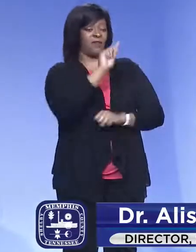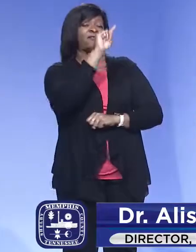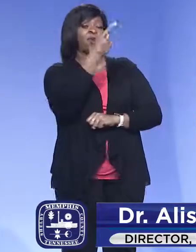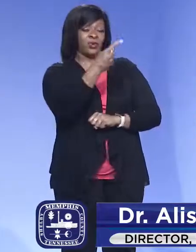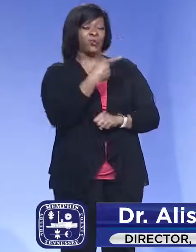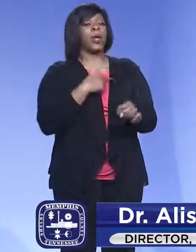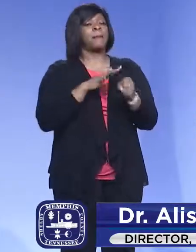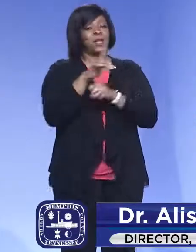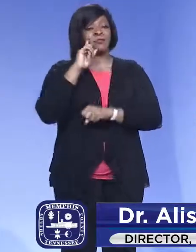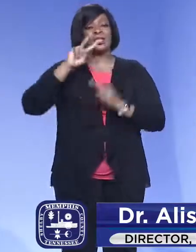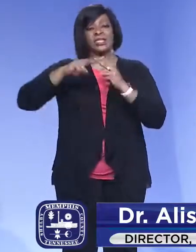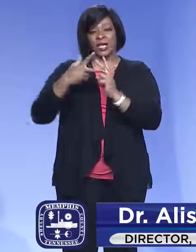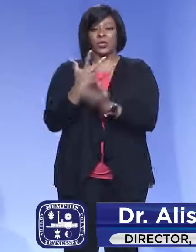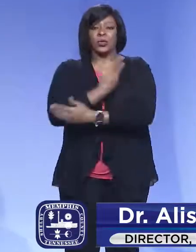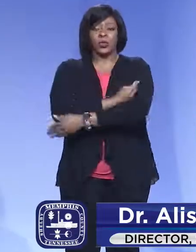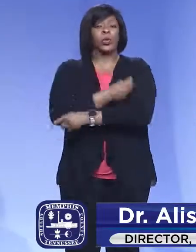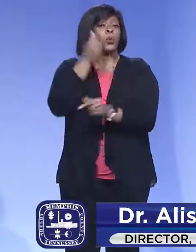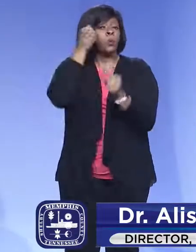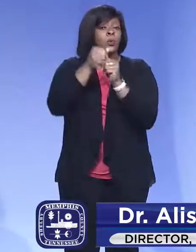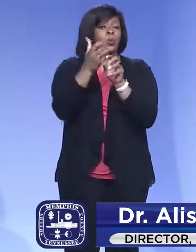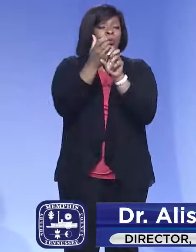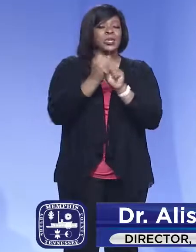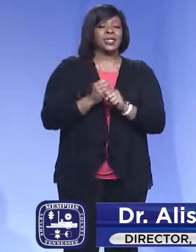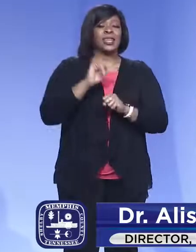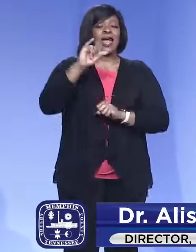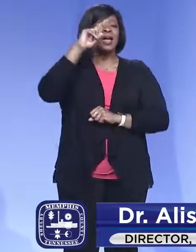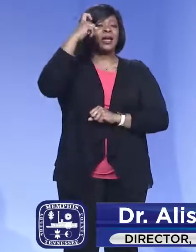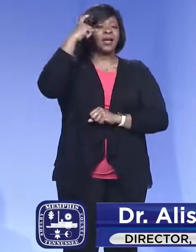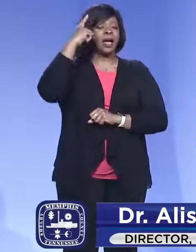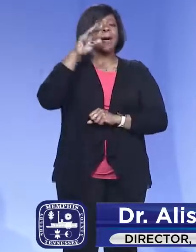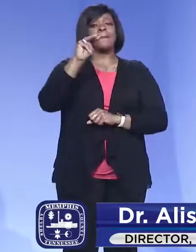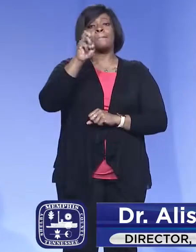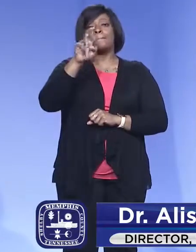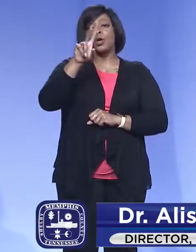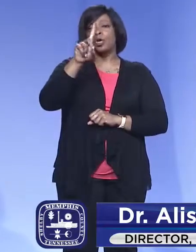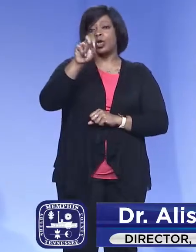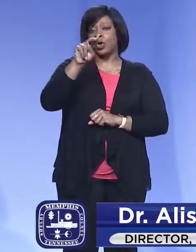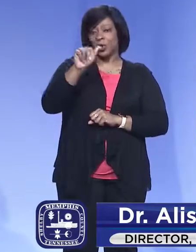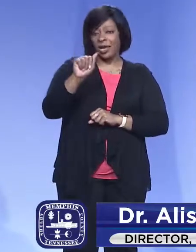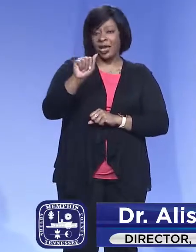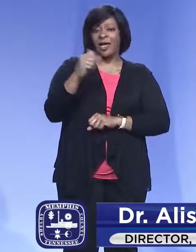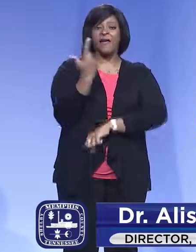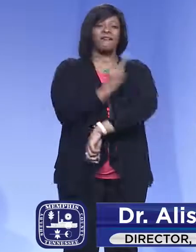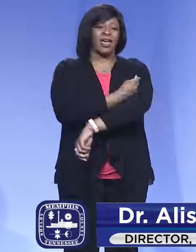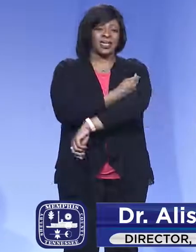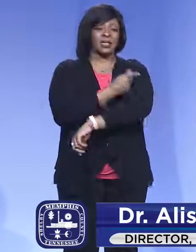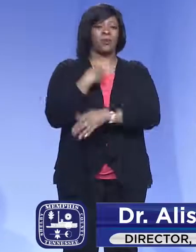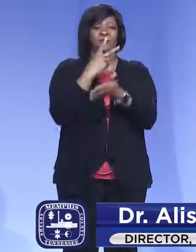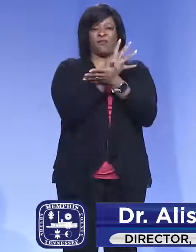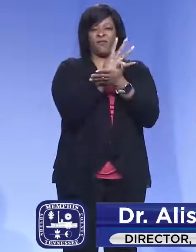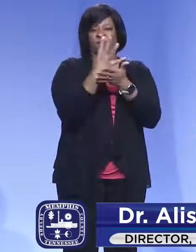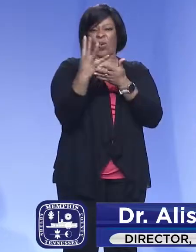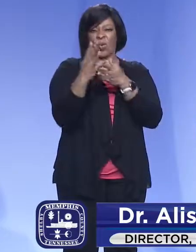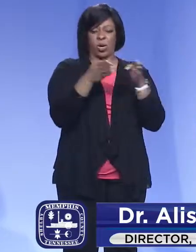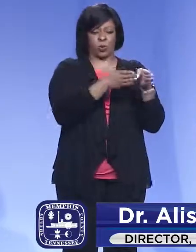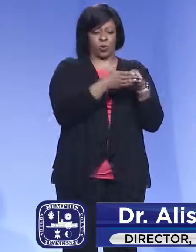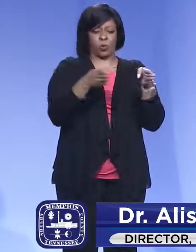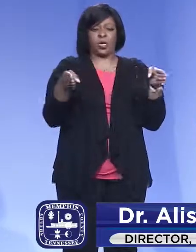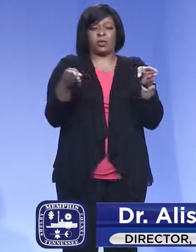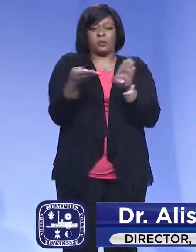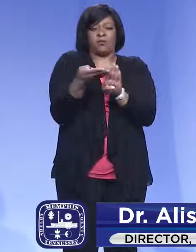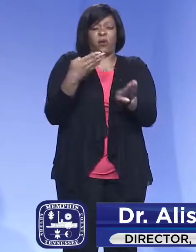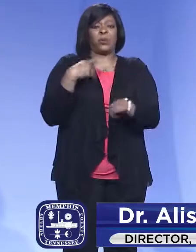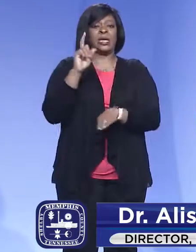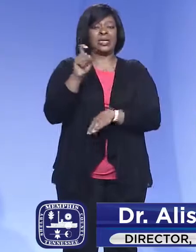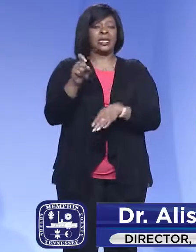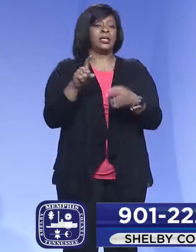vaccine. Keep in mind that we received the Moderna vaccine, and so we have a 4-week window before we're